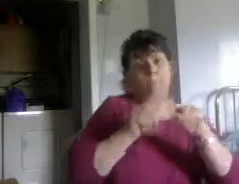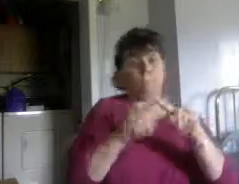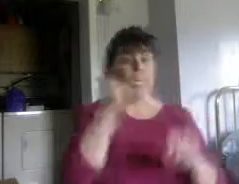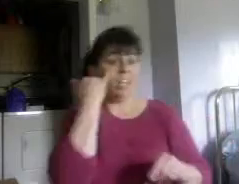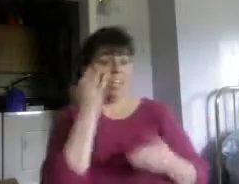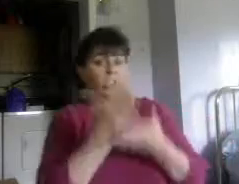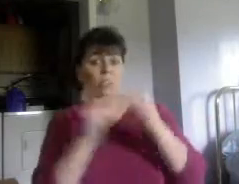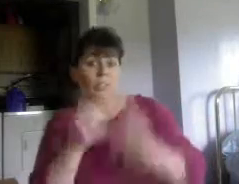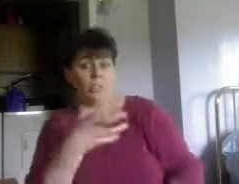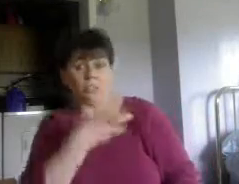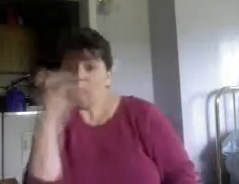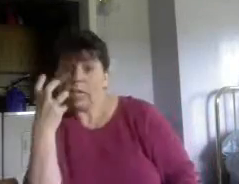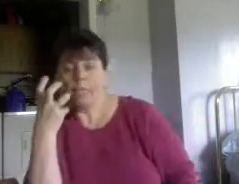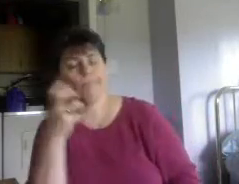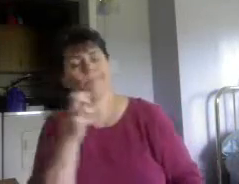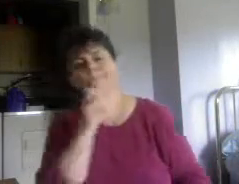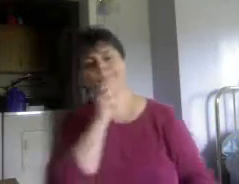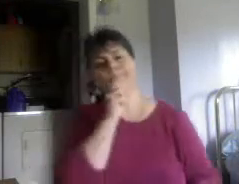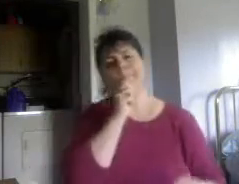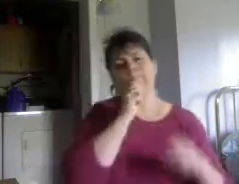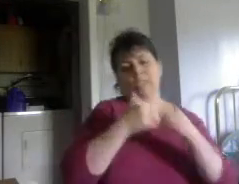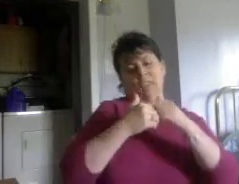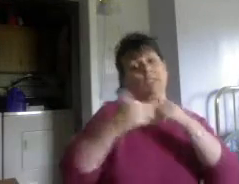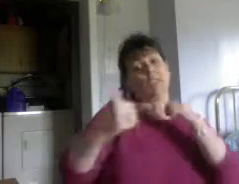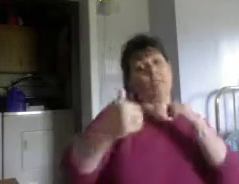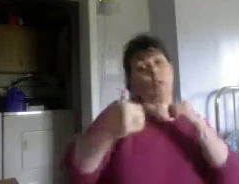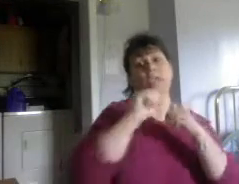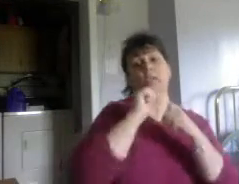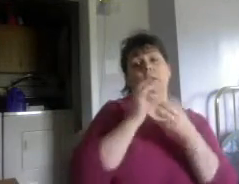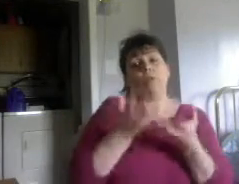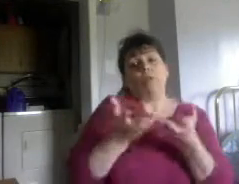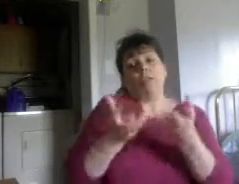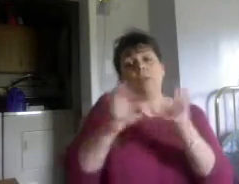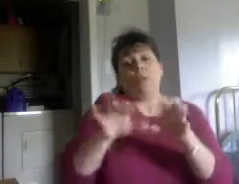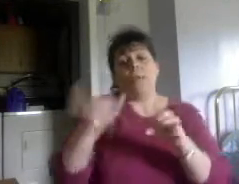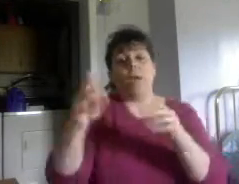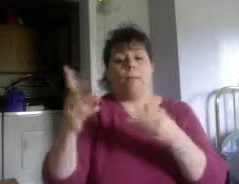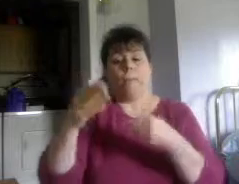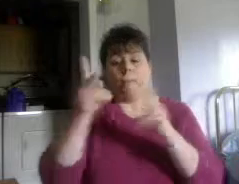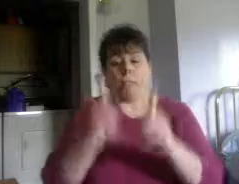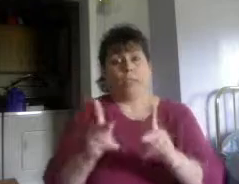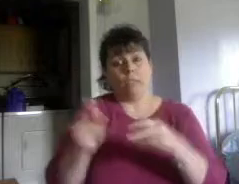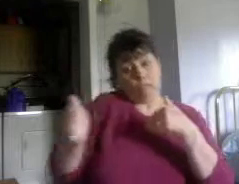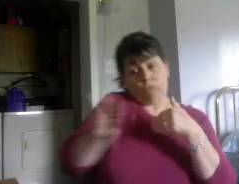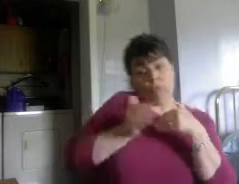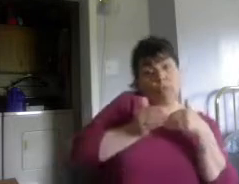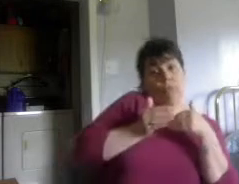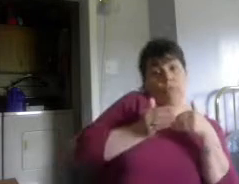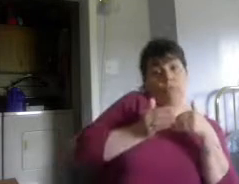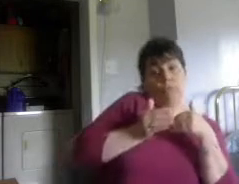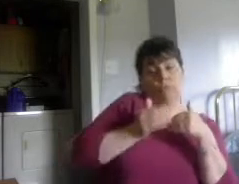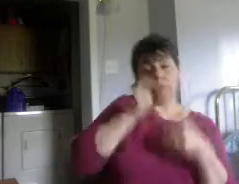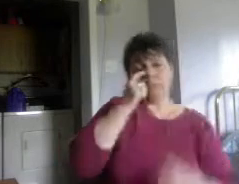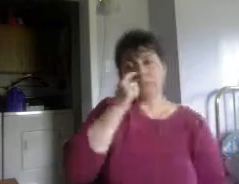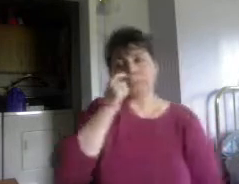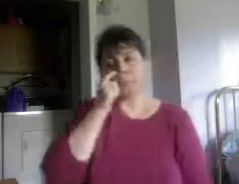of us like to have our own space and protect our own space. We want to know that others won't come into our own space if we don't